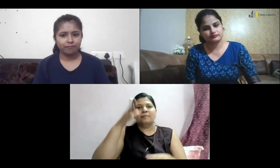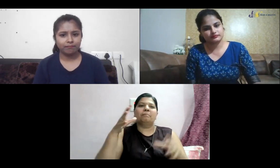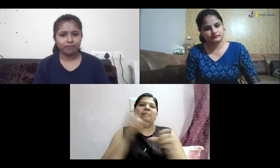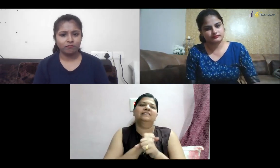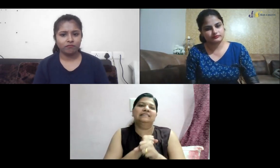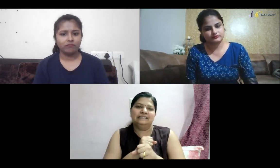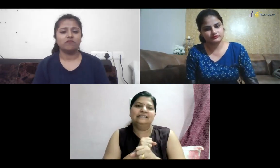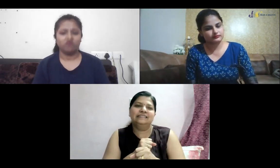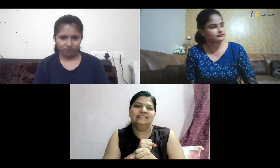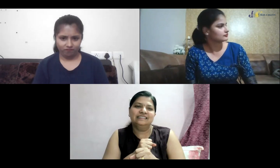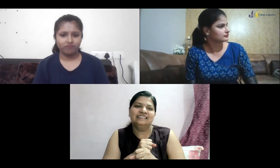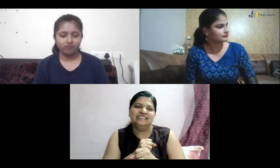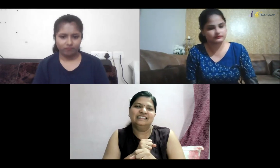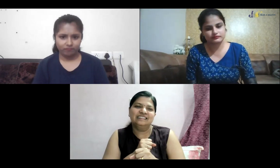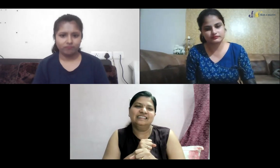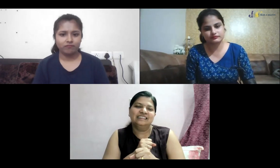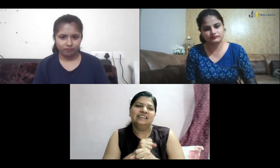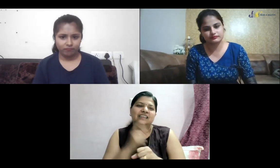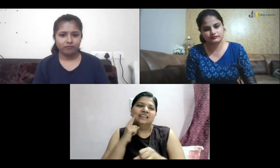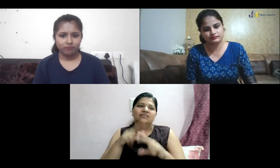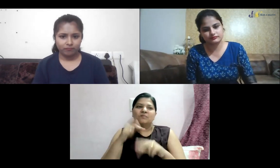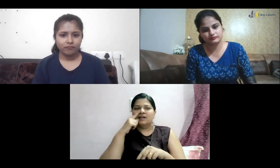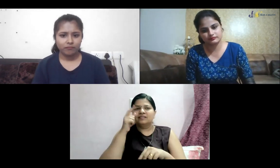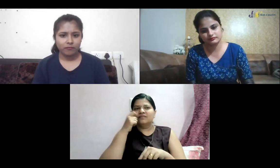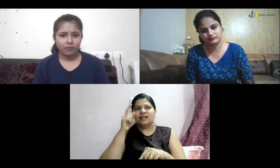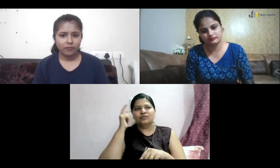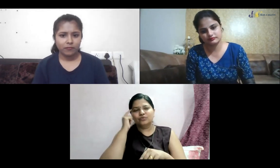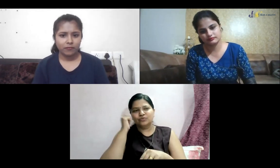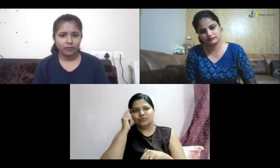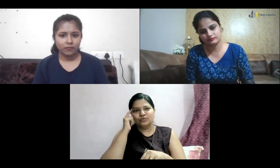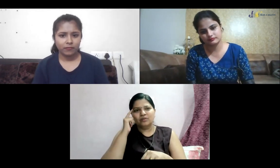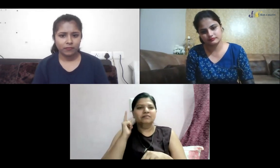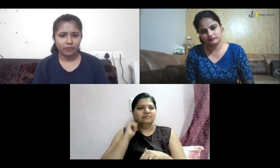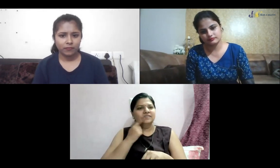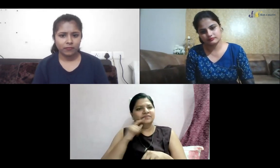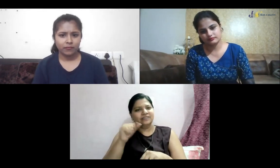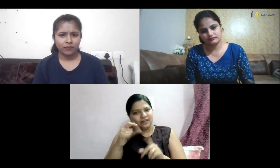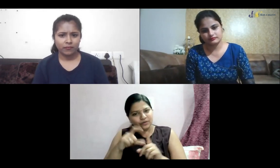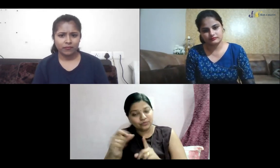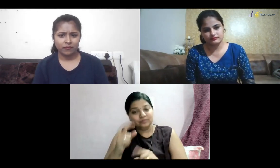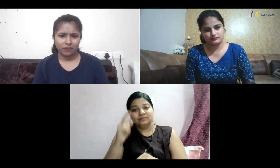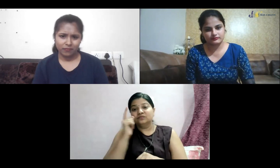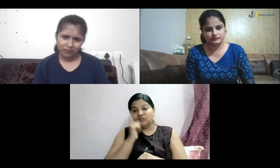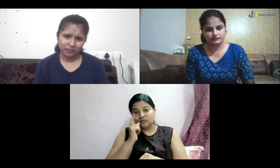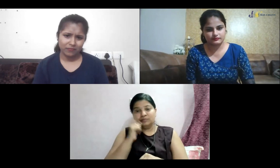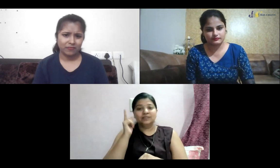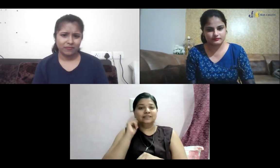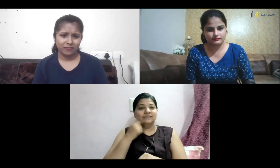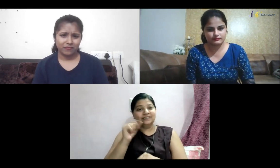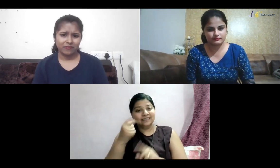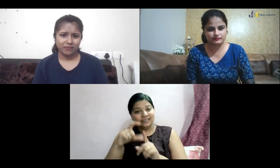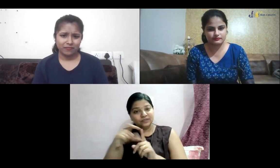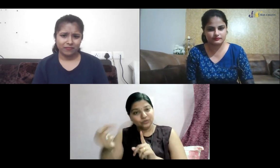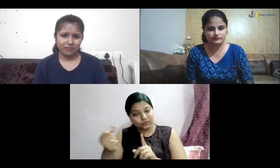Right. Father, mother, the parents awareness is missing. If parents are aware and they think about, okay, yeah, deaf can